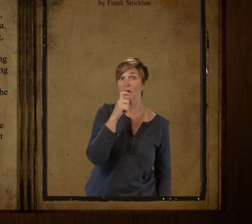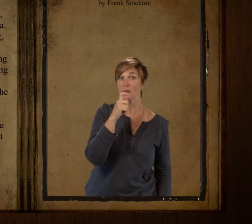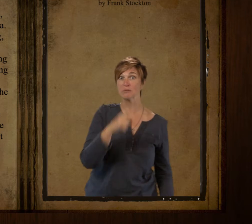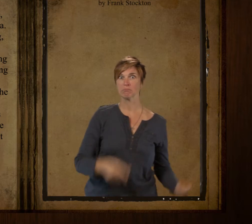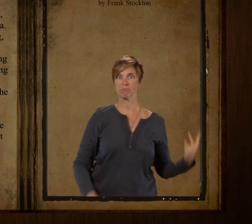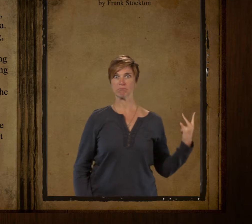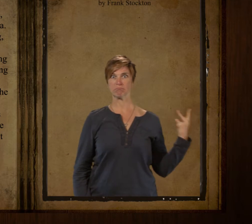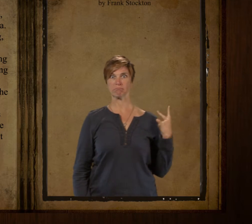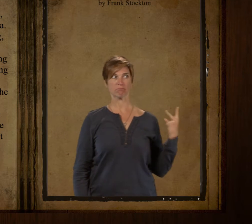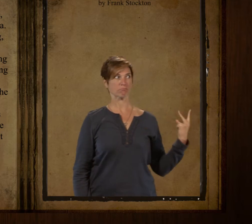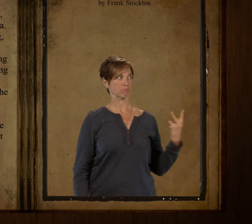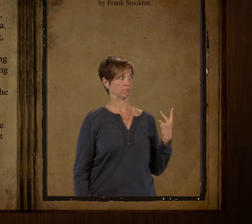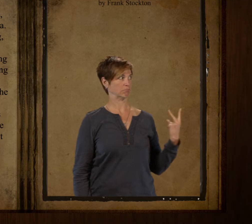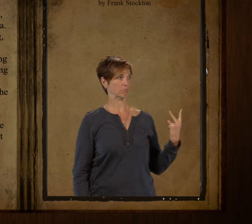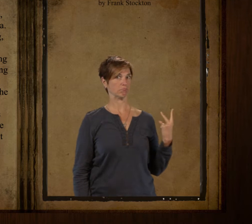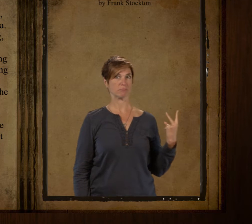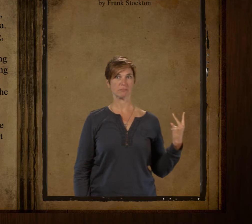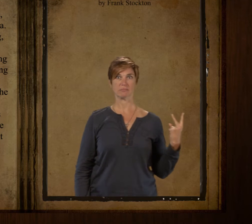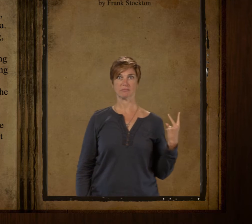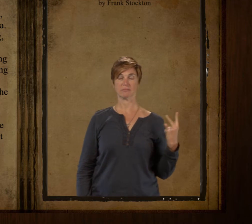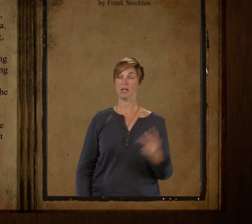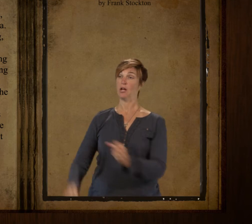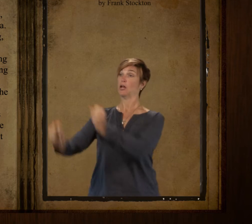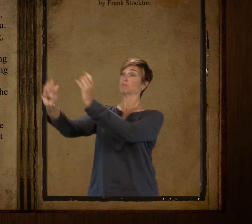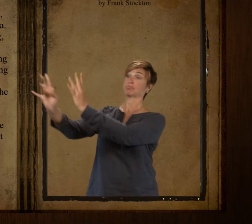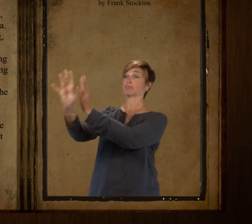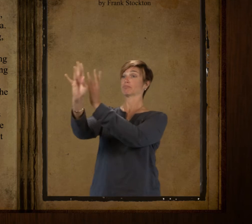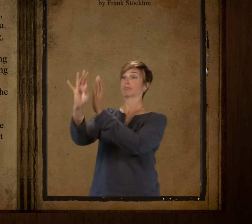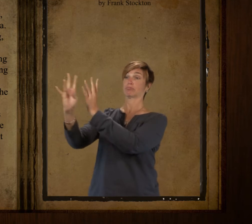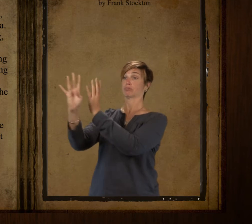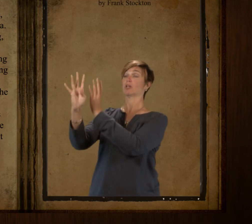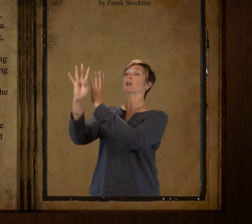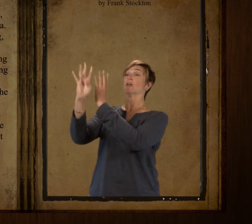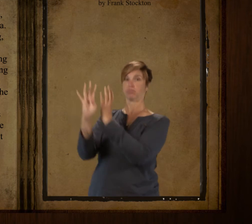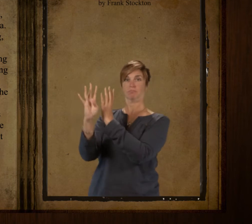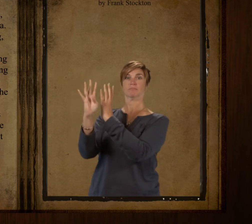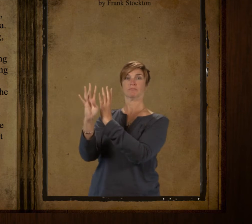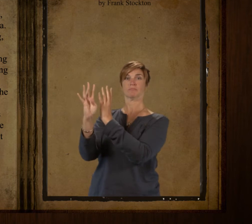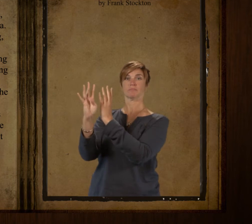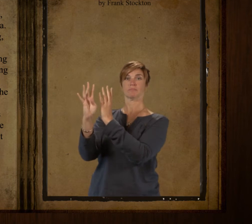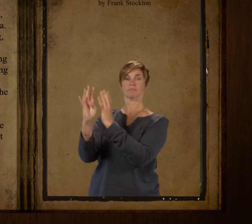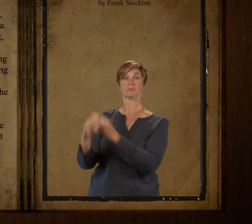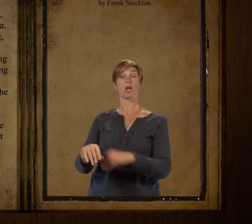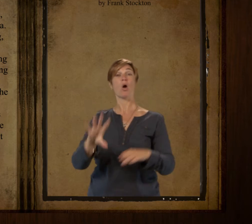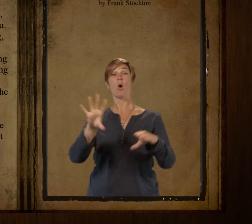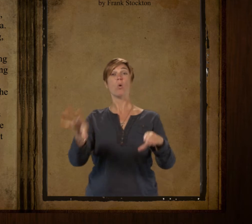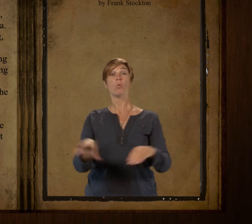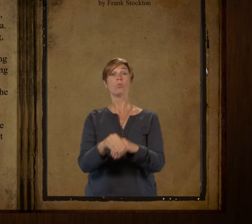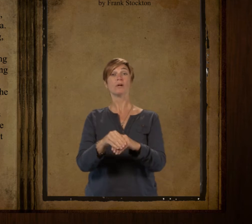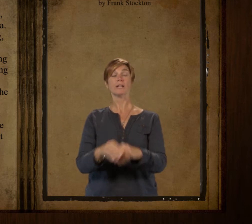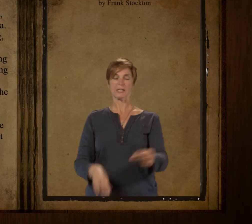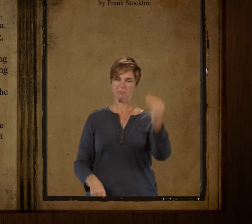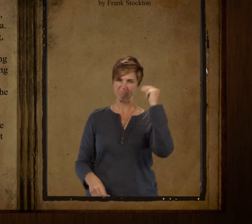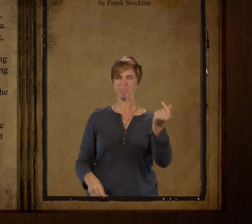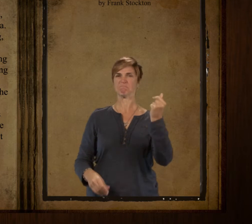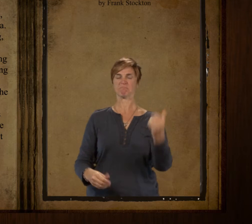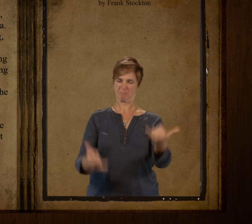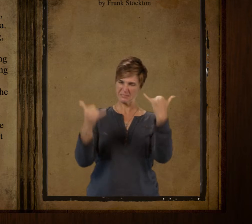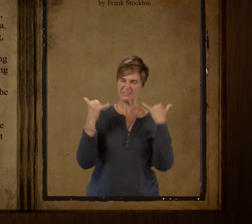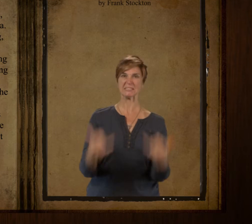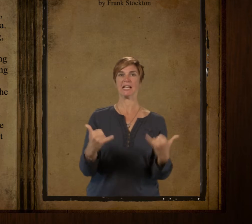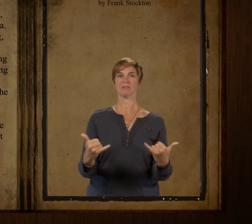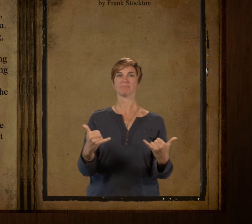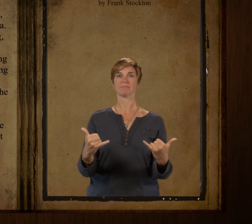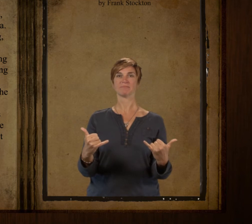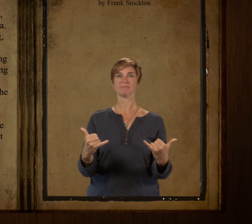Then the gay brass bells rang forth the merry peals, the people shouted glad hurrahs, and the innocent